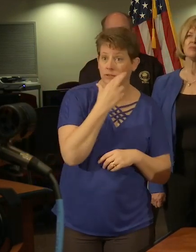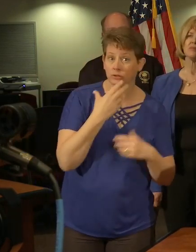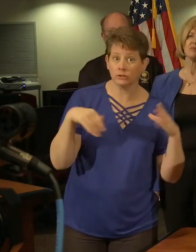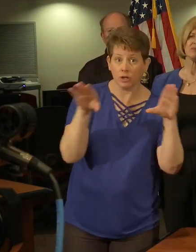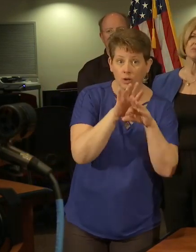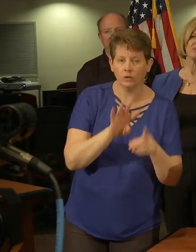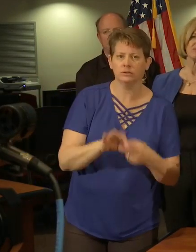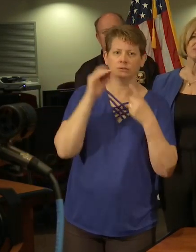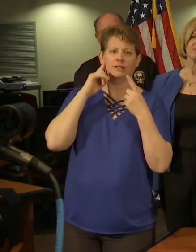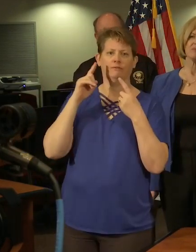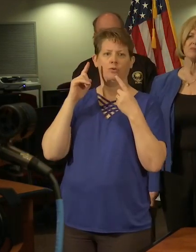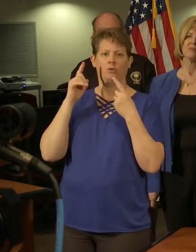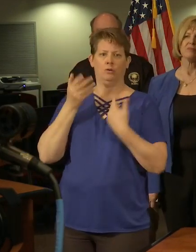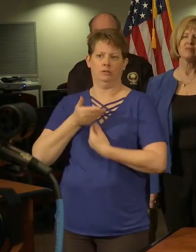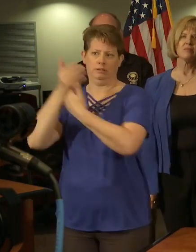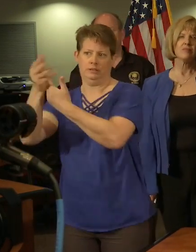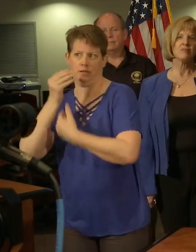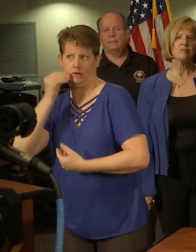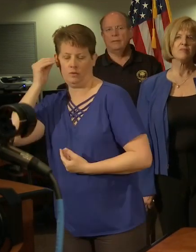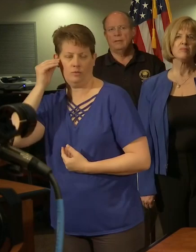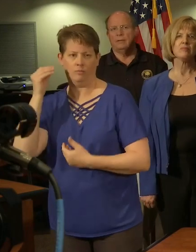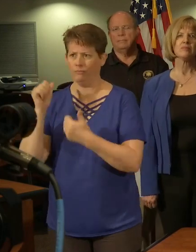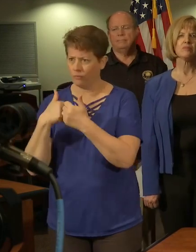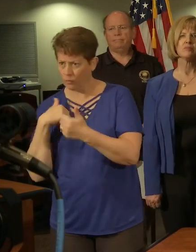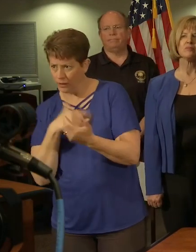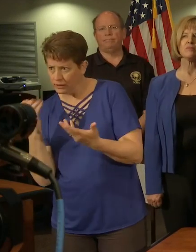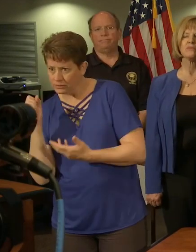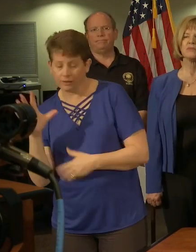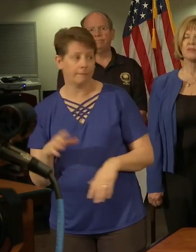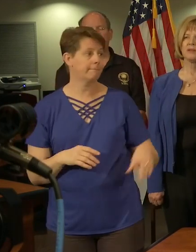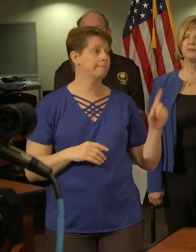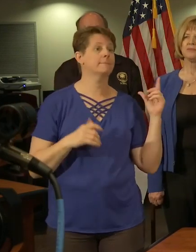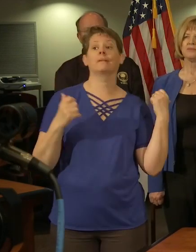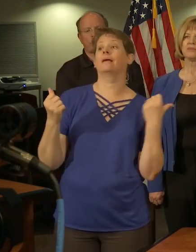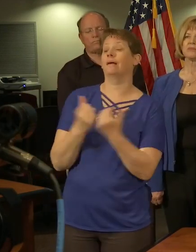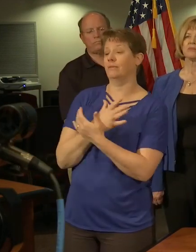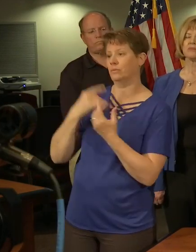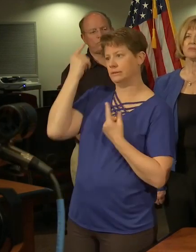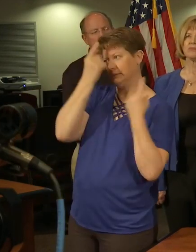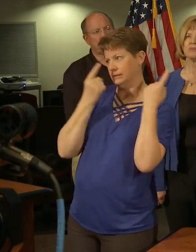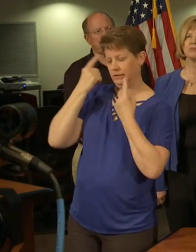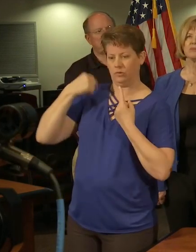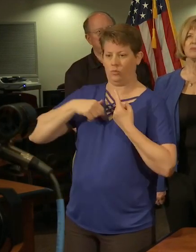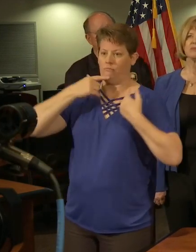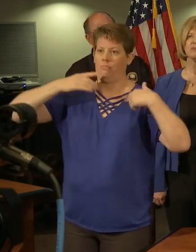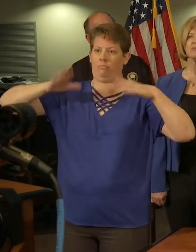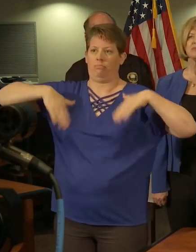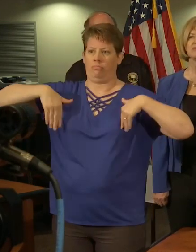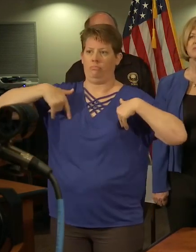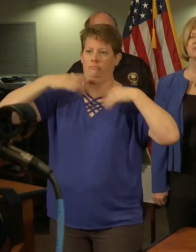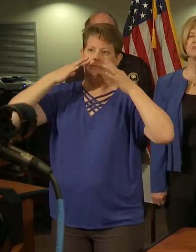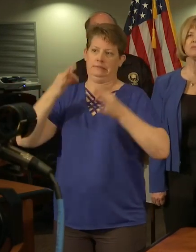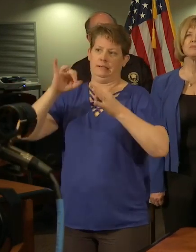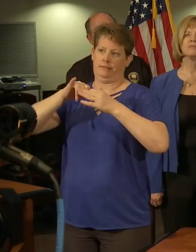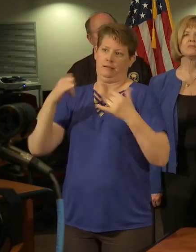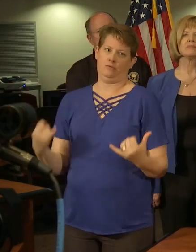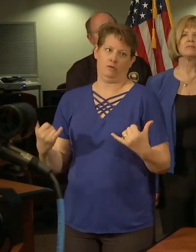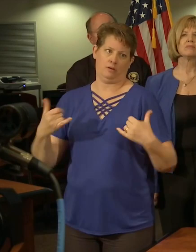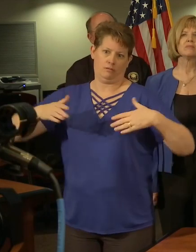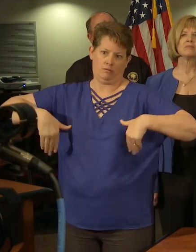takeout, how close are we to that South Carolina? Everything is under consideration. We are not at that point